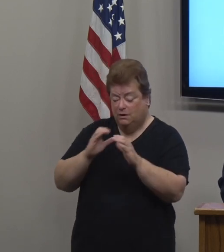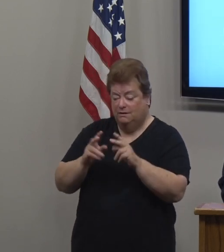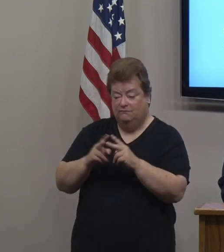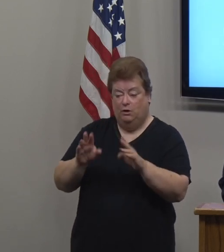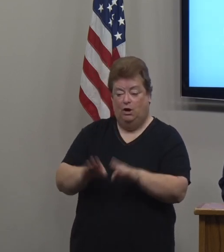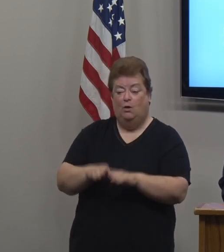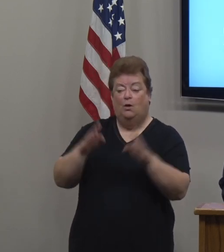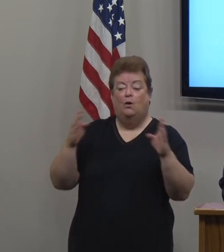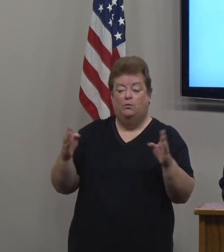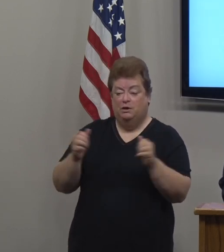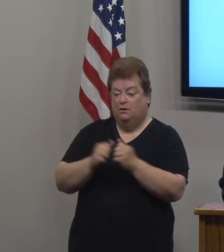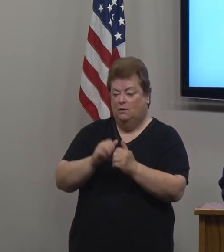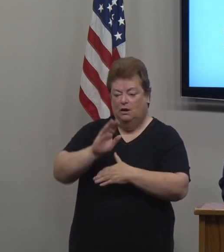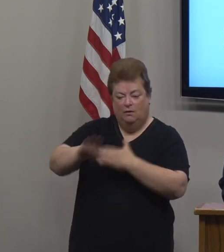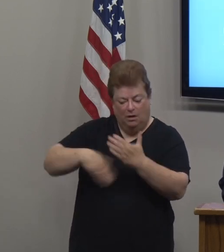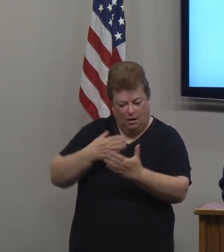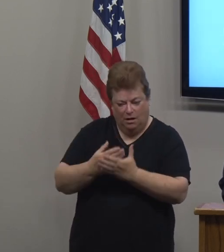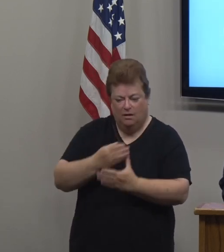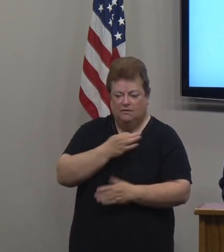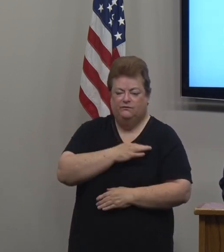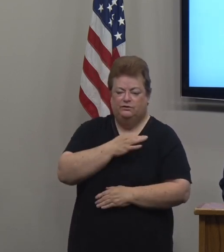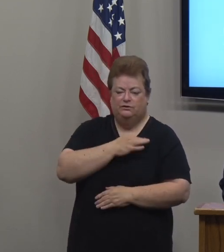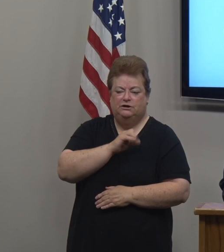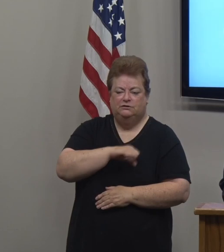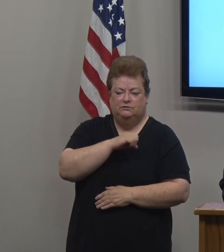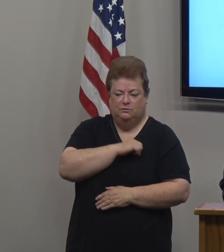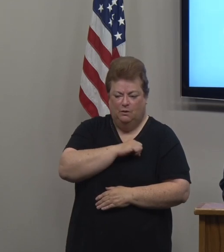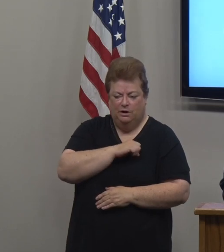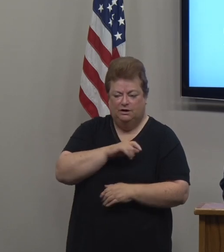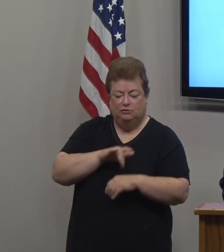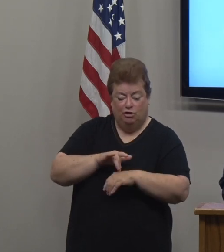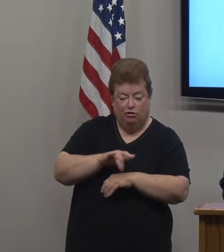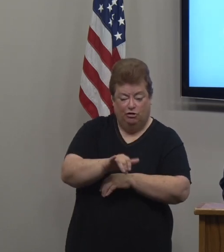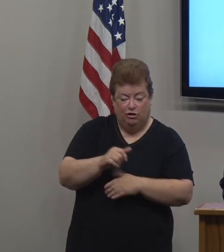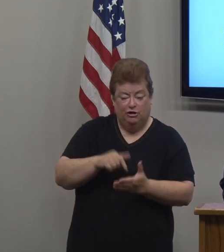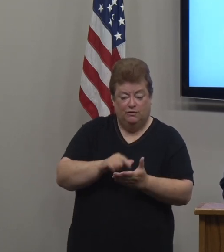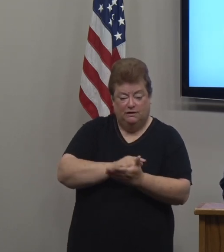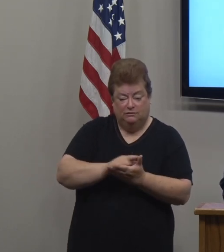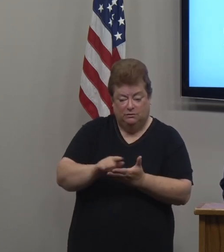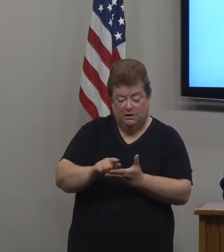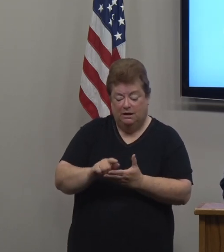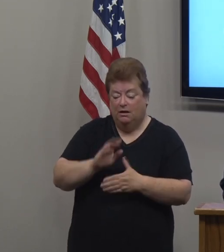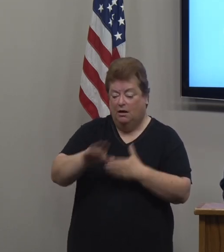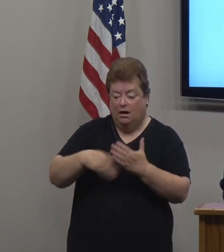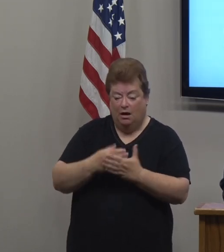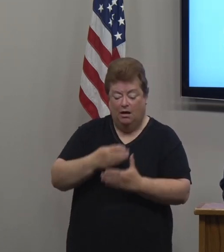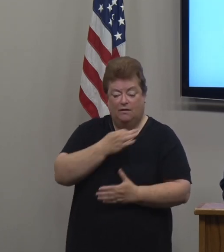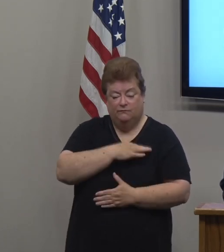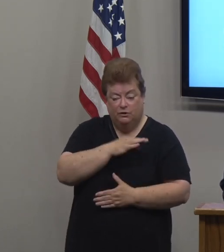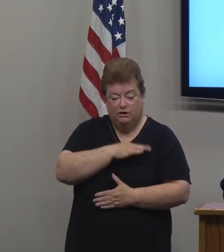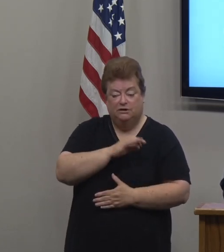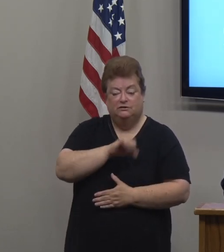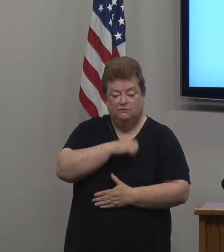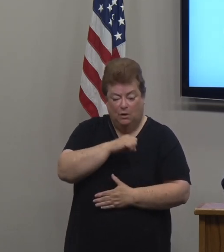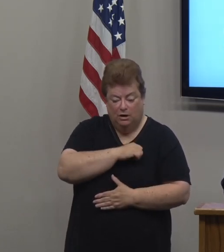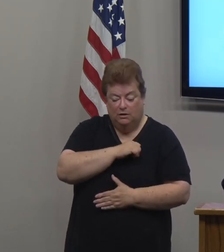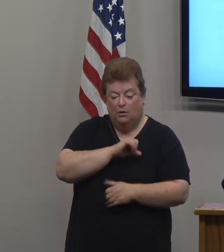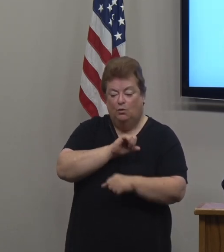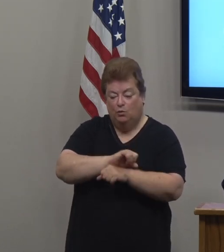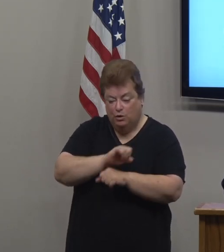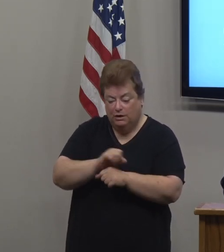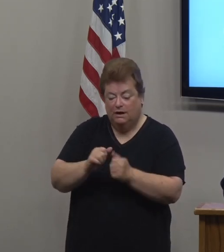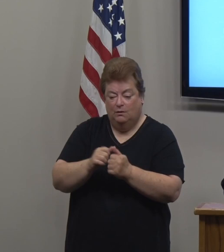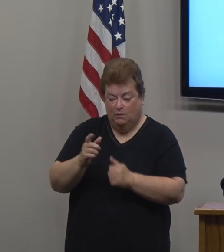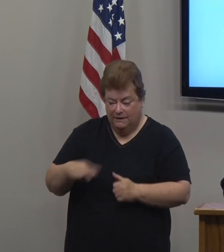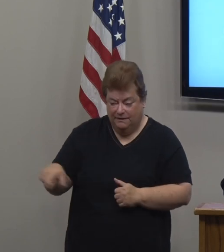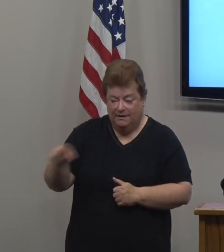openly with all of the Greek organizations earlier this week, all of the fraternities, all of the sororities, and working with